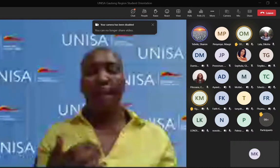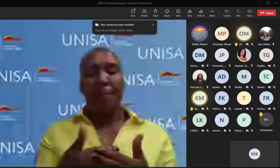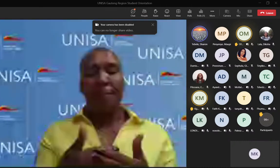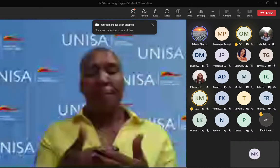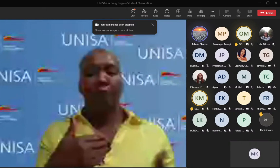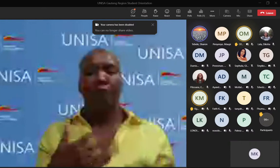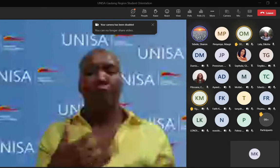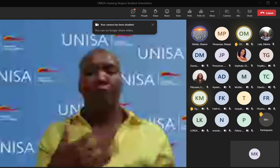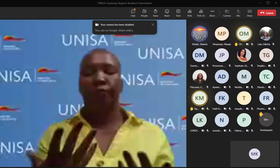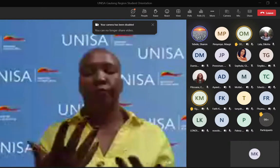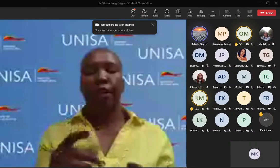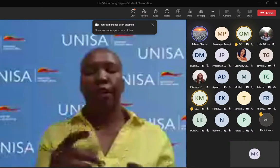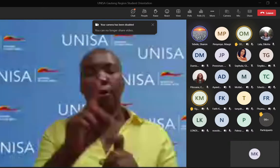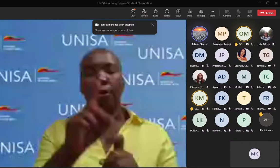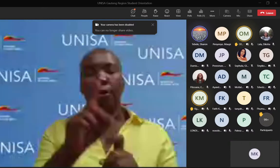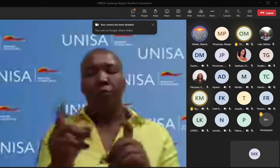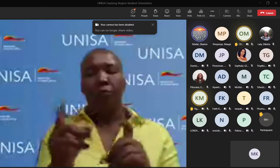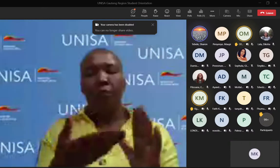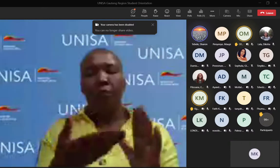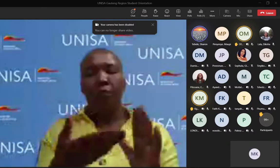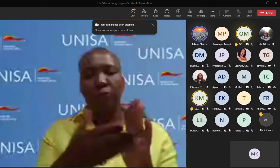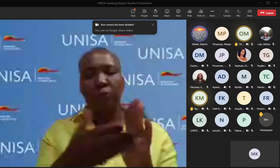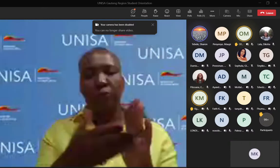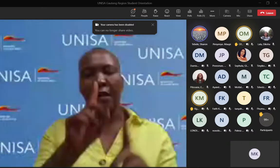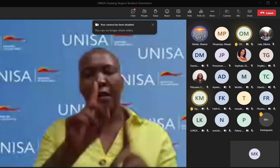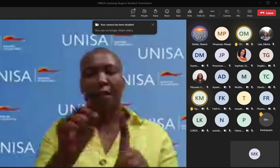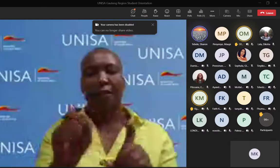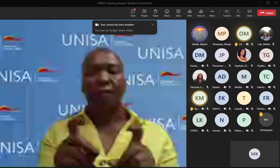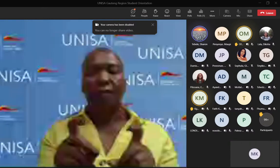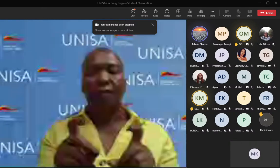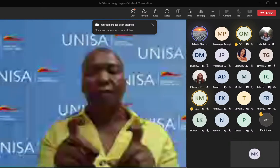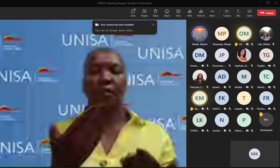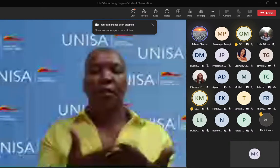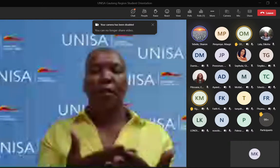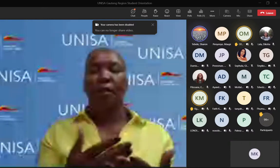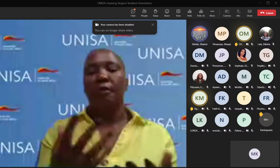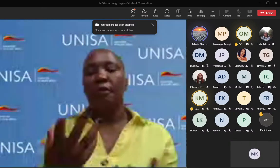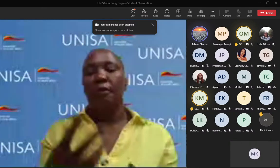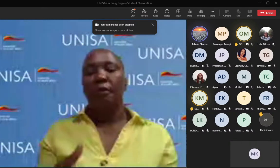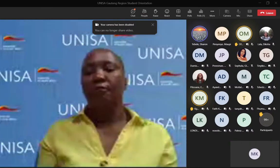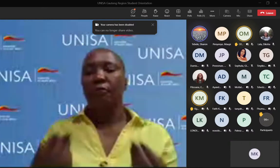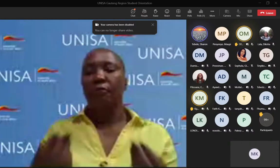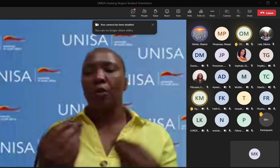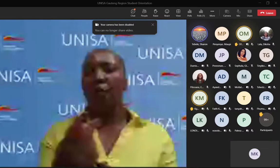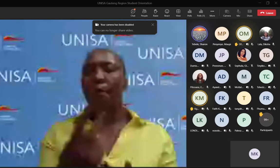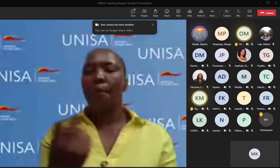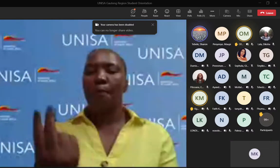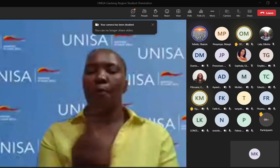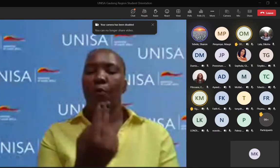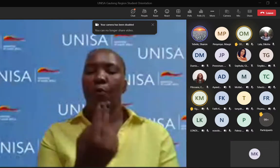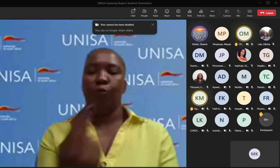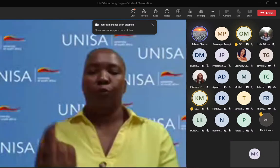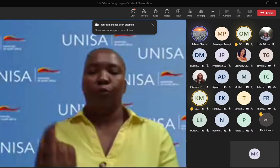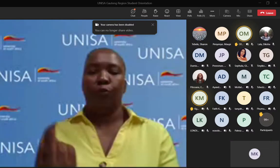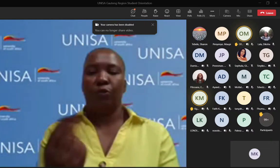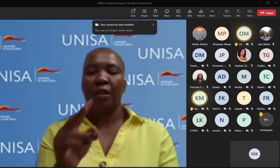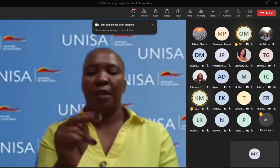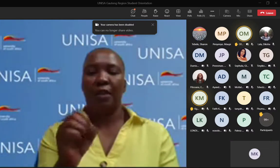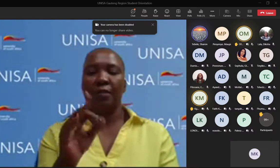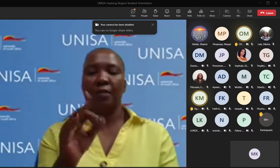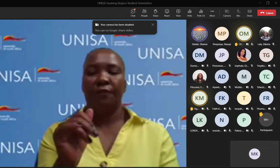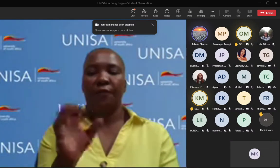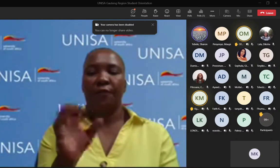trending in the chat box they are asking if ever they can be able to get both and as far as bursary at the same time